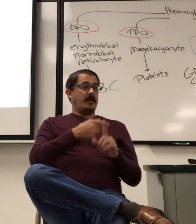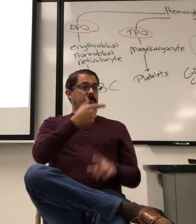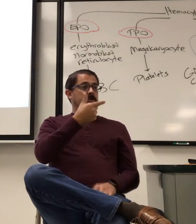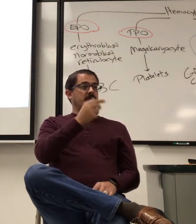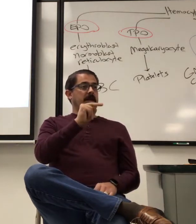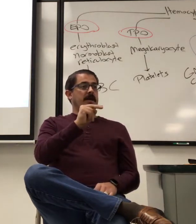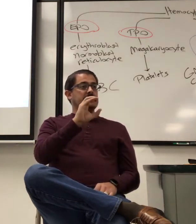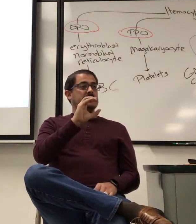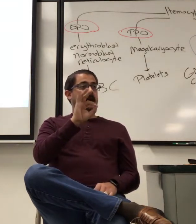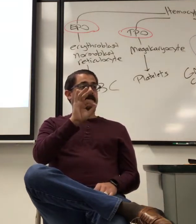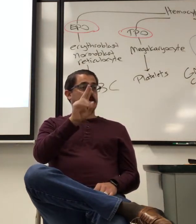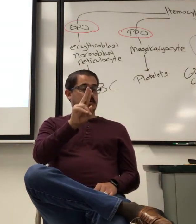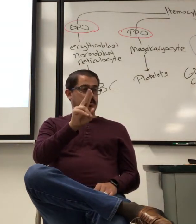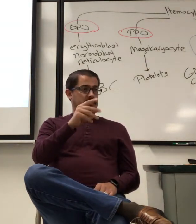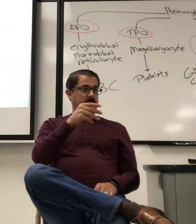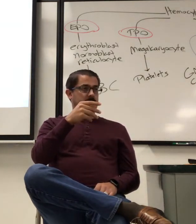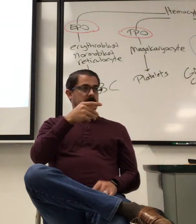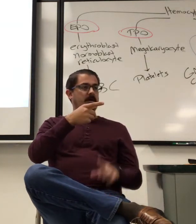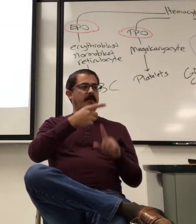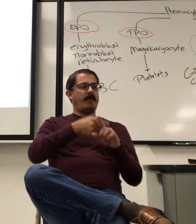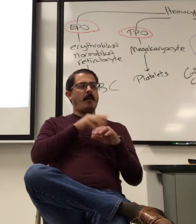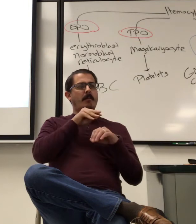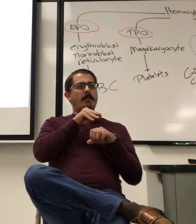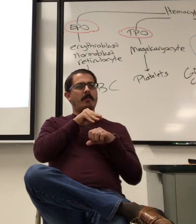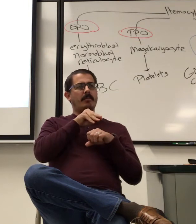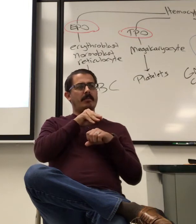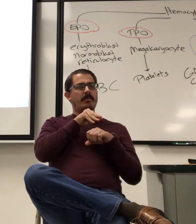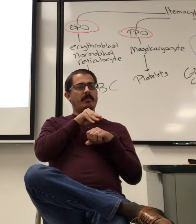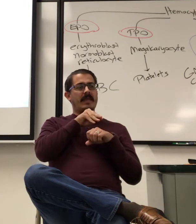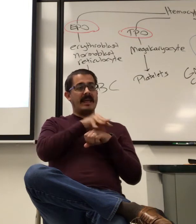GM-CFUs, under the influence of